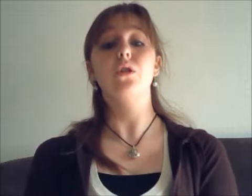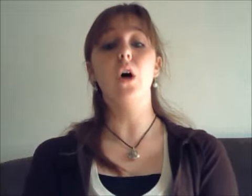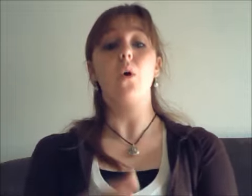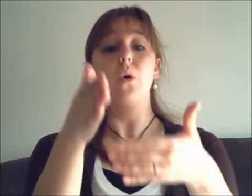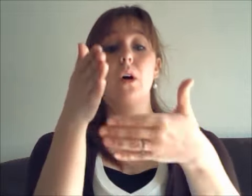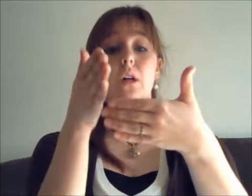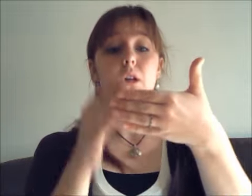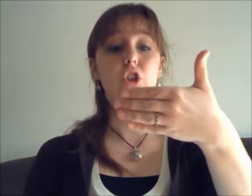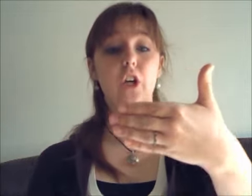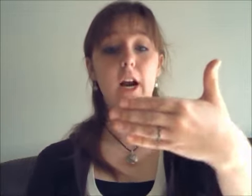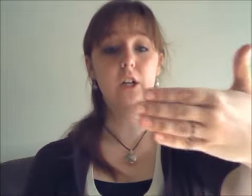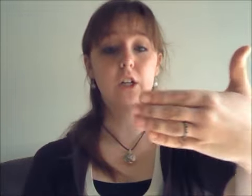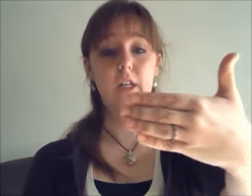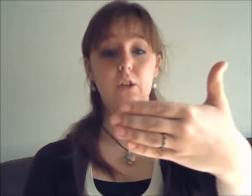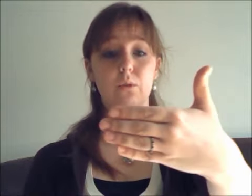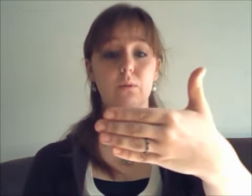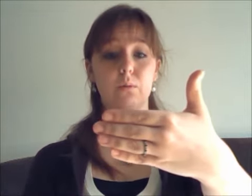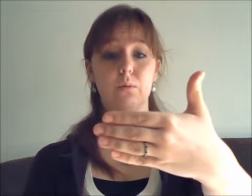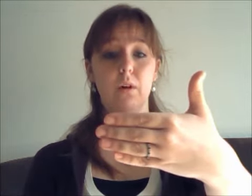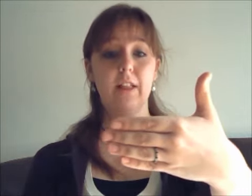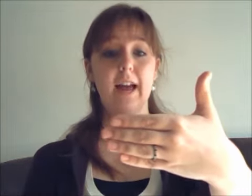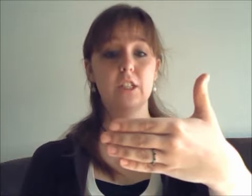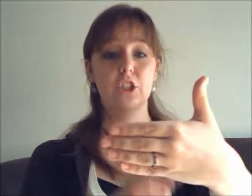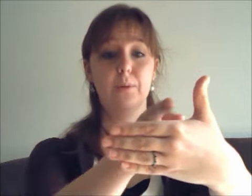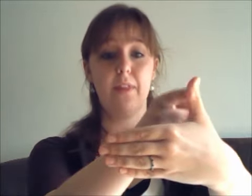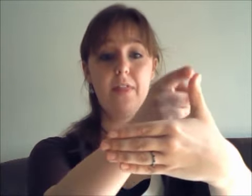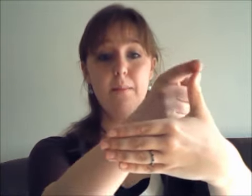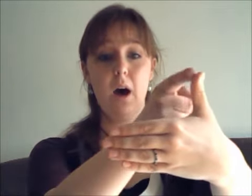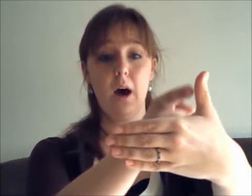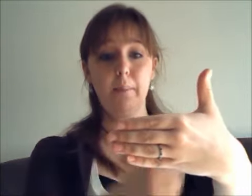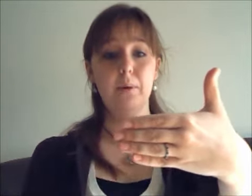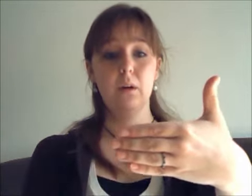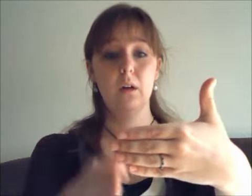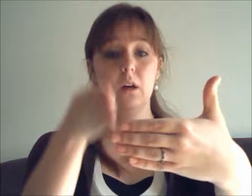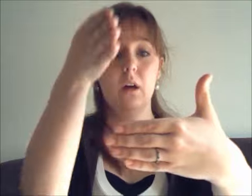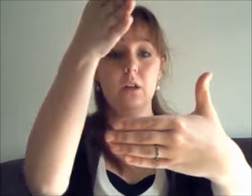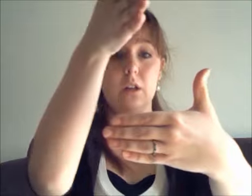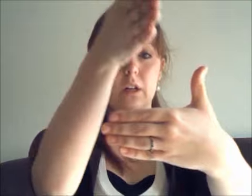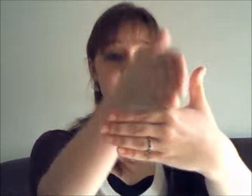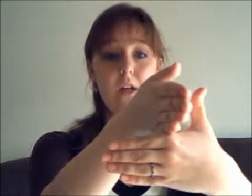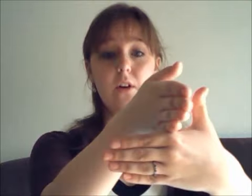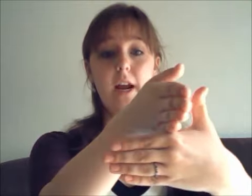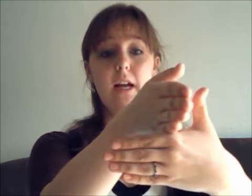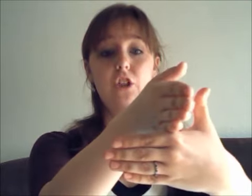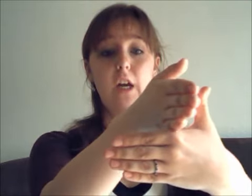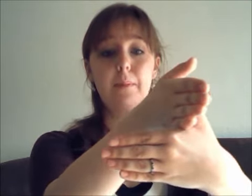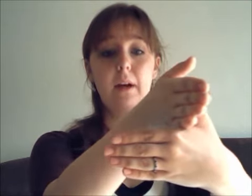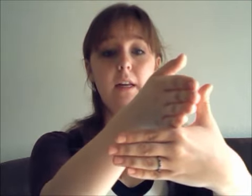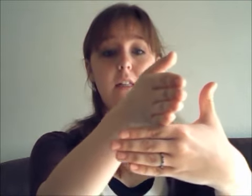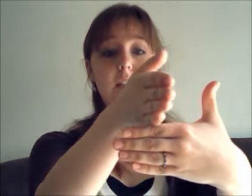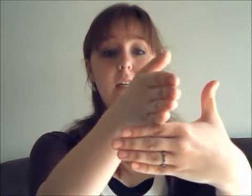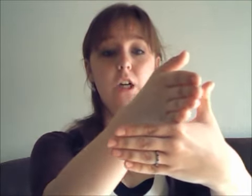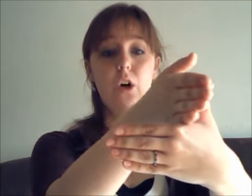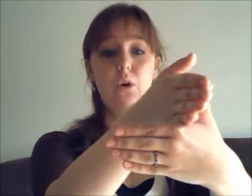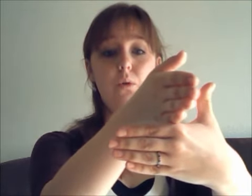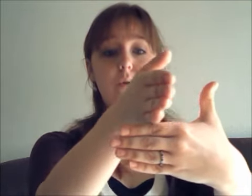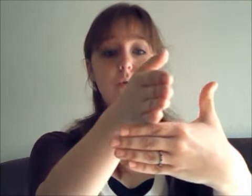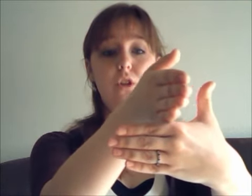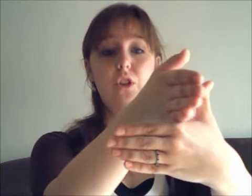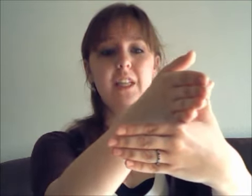So, share, you're going to do a flat hand shape with the thumb up. You're going to have another hand shape, and it's going to go just kind of